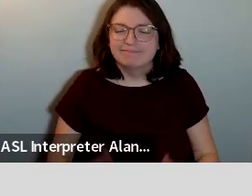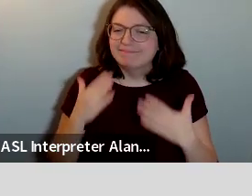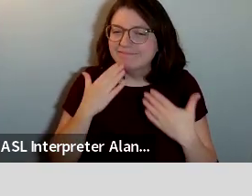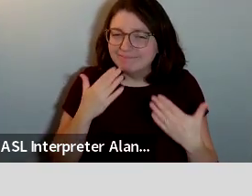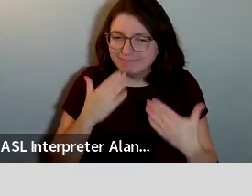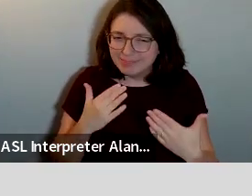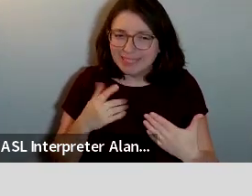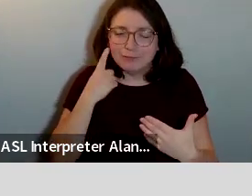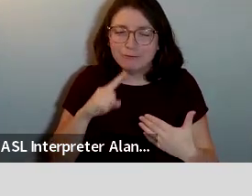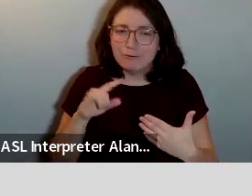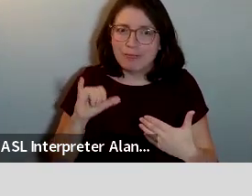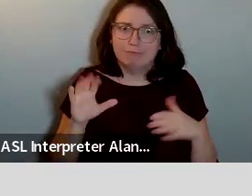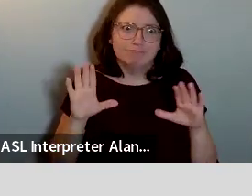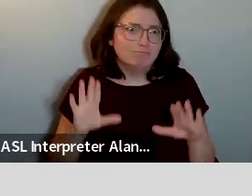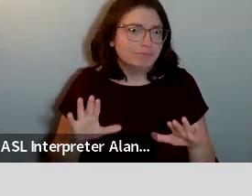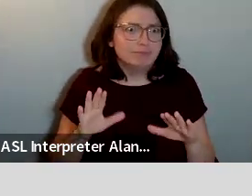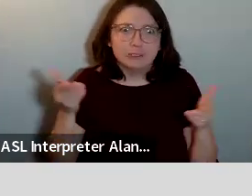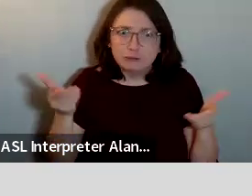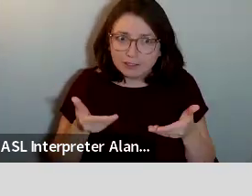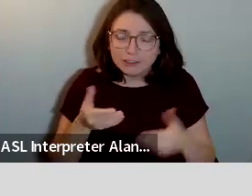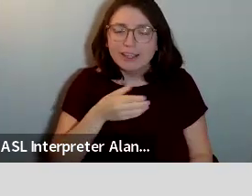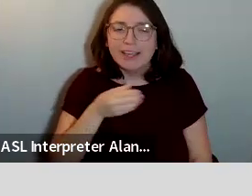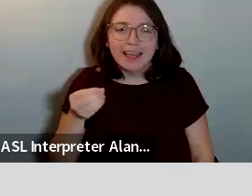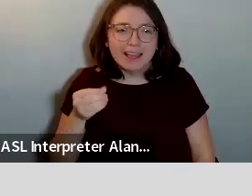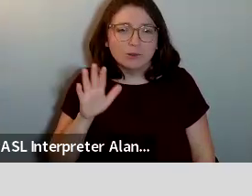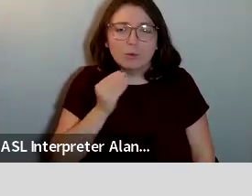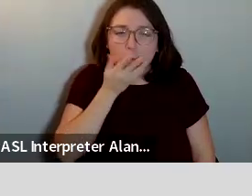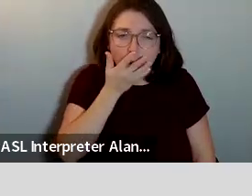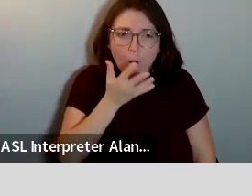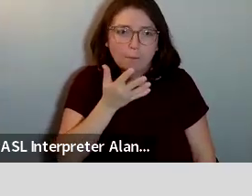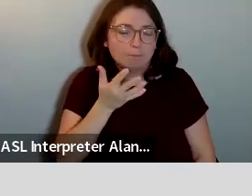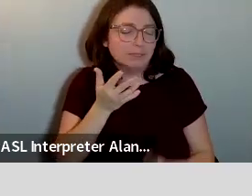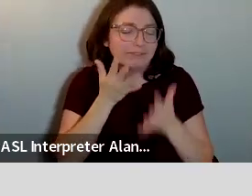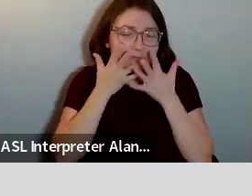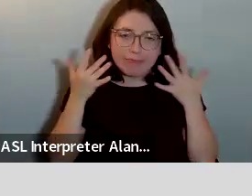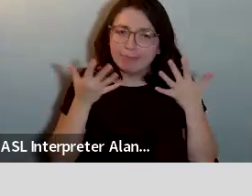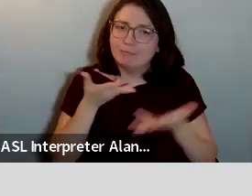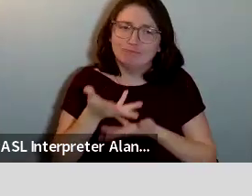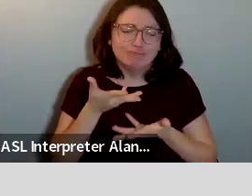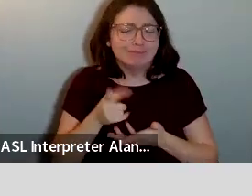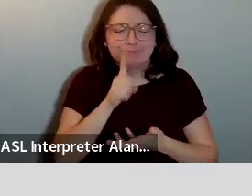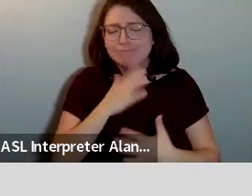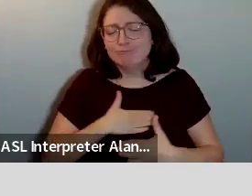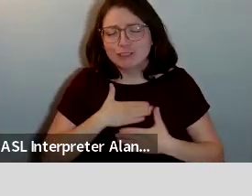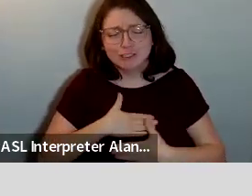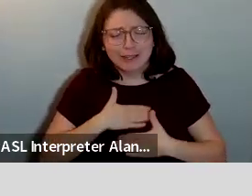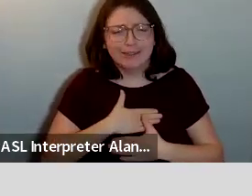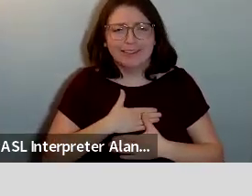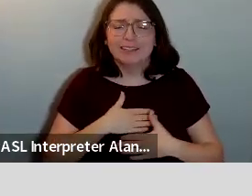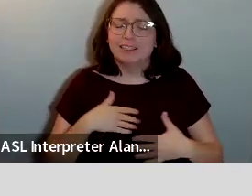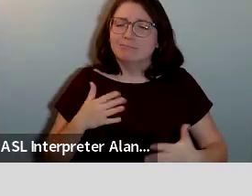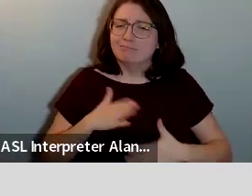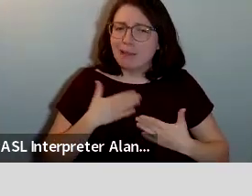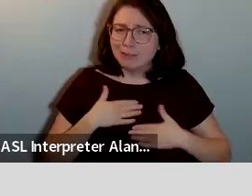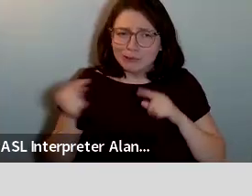for that sweet intro and your warm and welcoming nature, Rachel. I really appreciate it. It's a pleasure to be here to talk